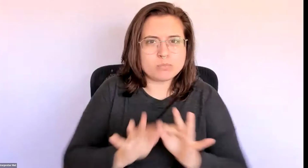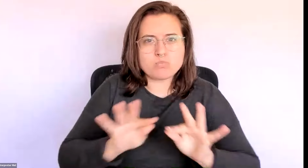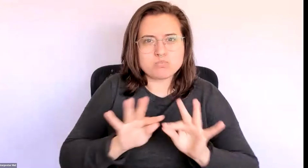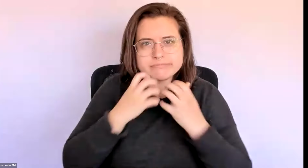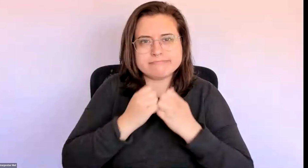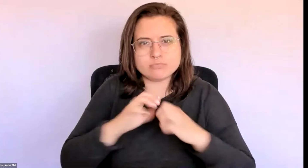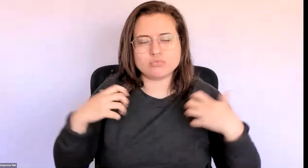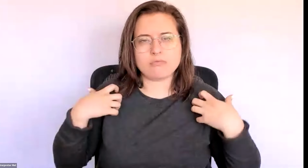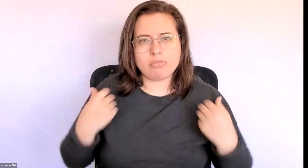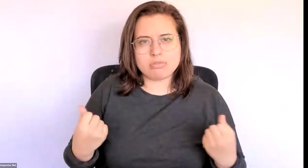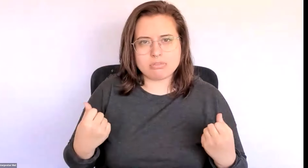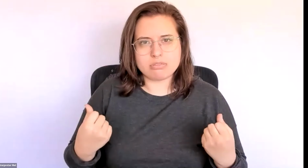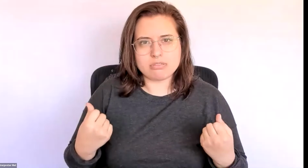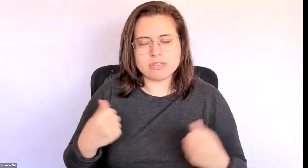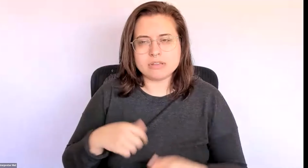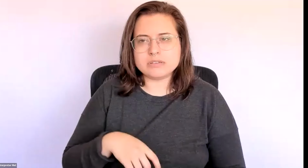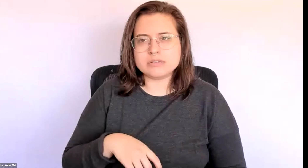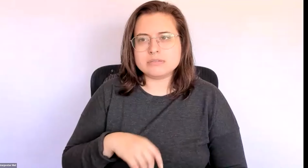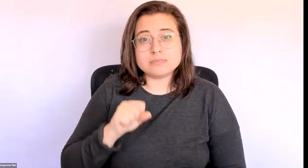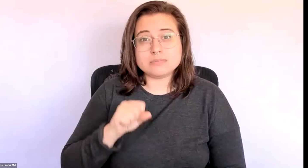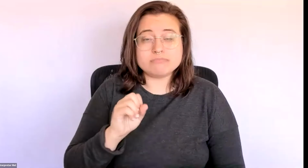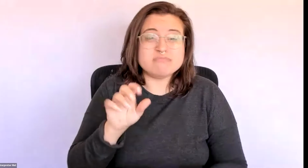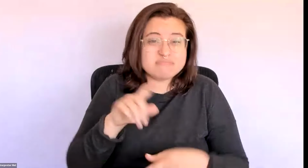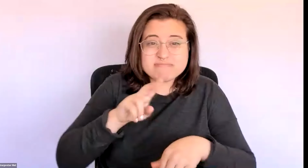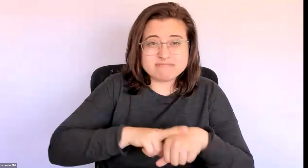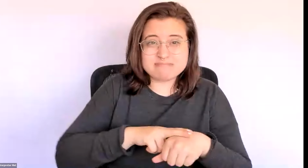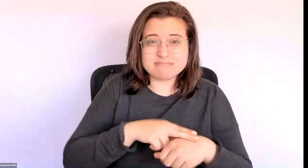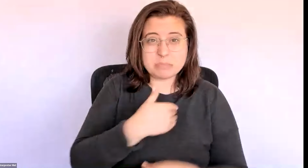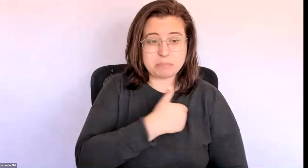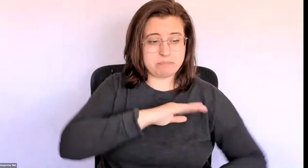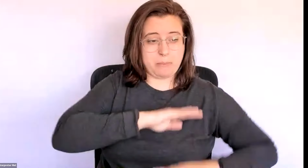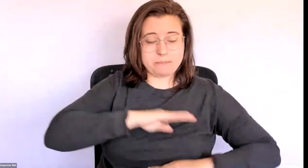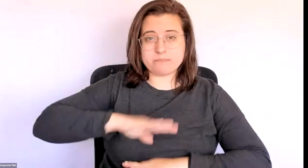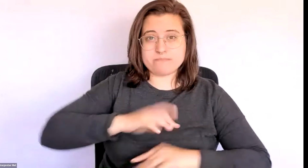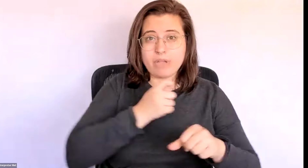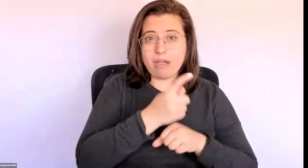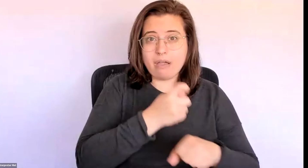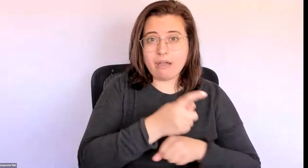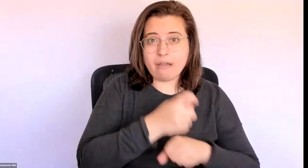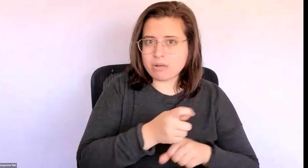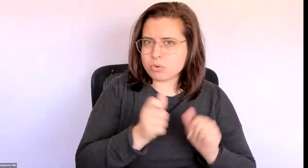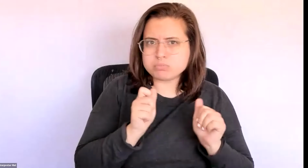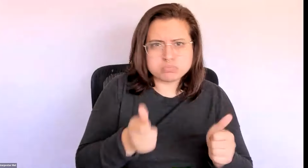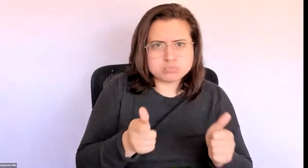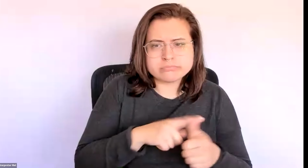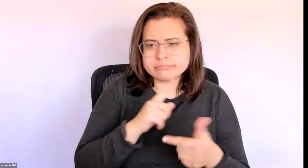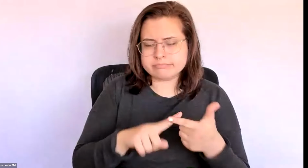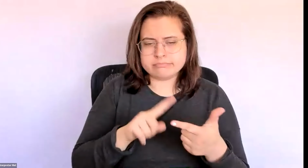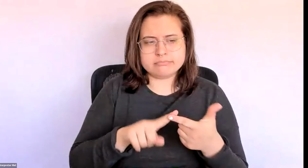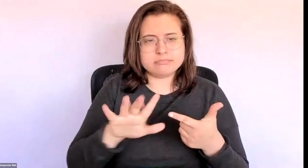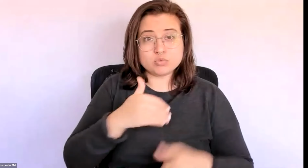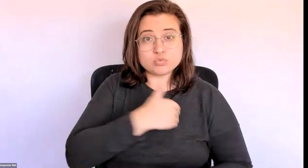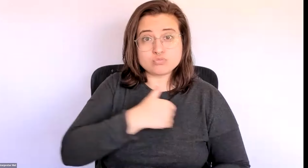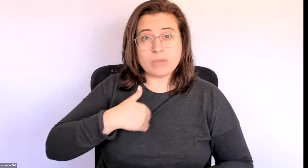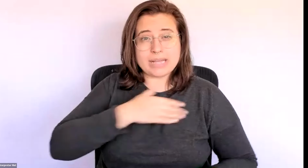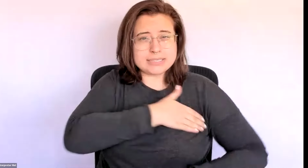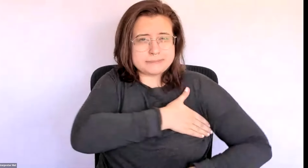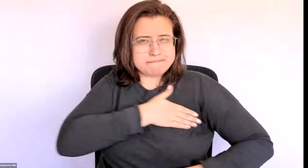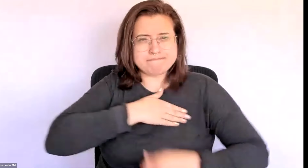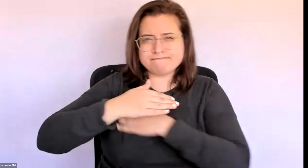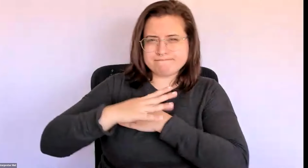So besides getting your annual mammograms, doing breast self-exams,